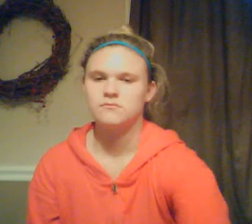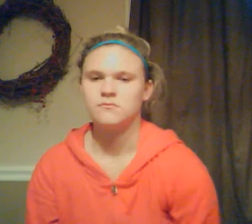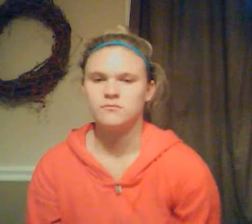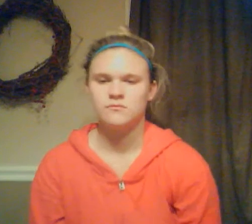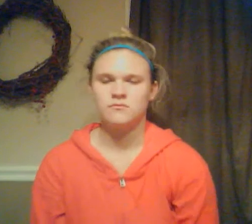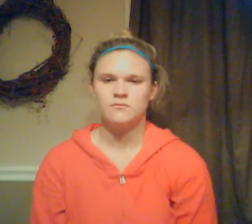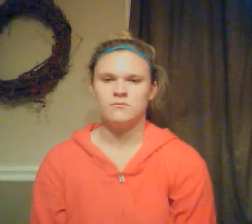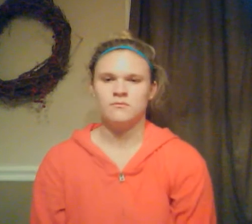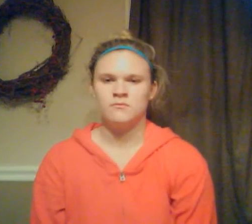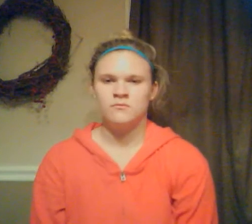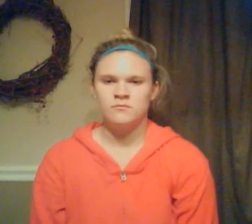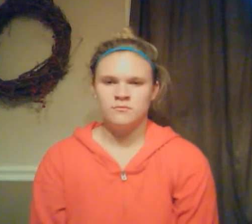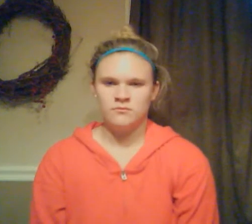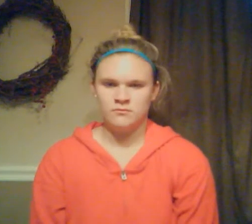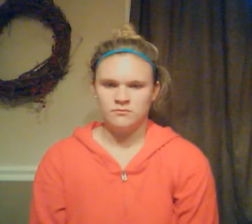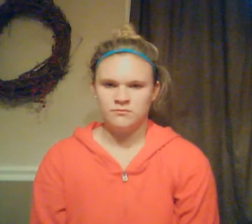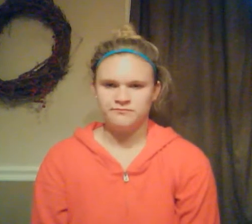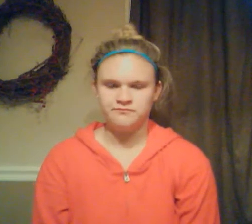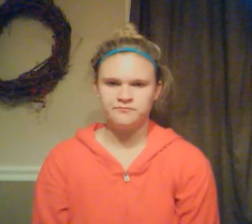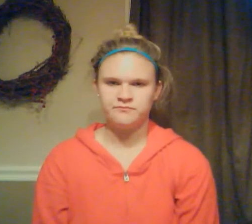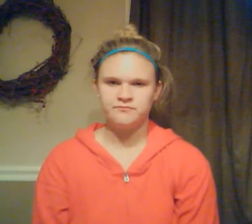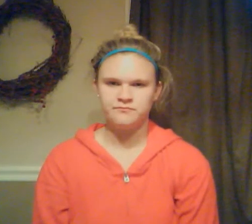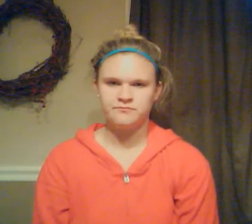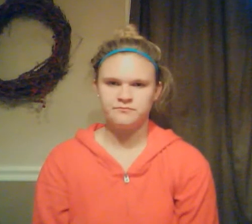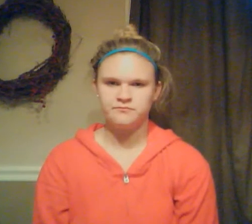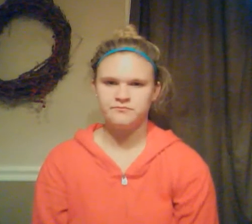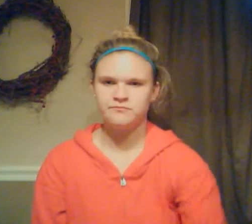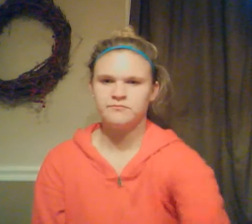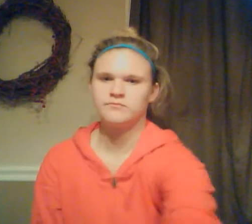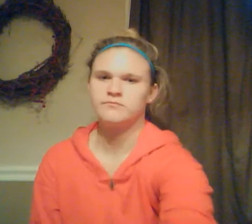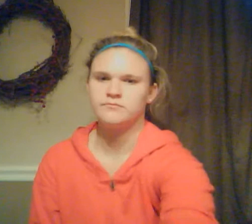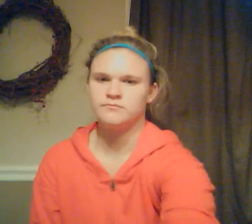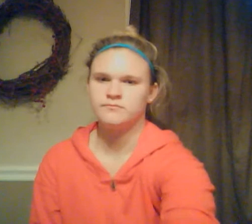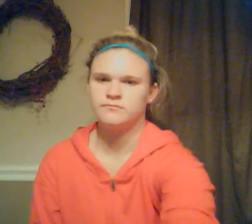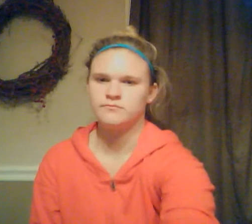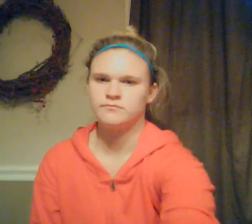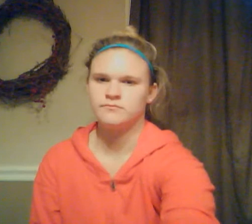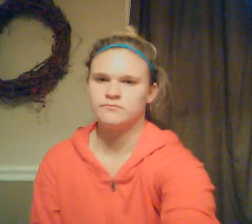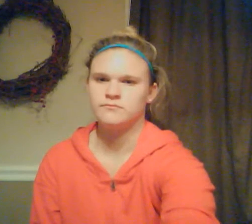Is quite fantastic. Turn off the heat and add your cheese in a couple additions,